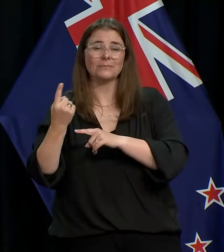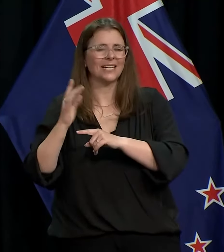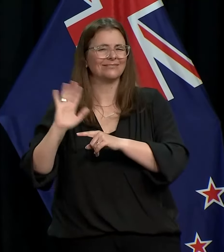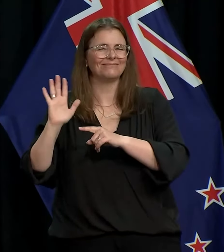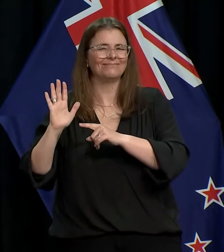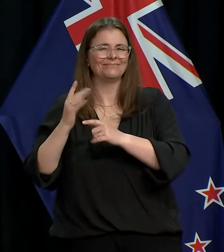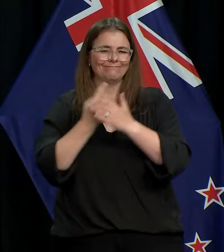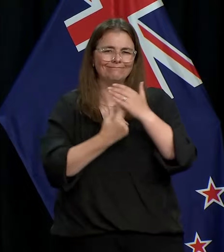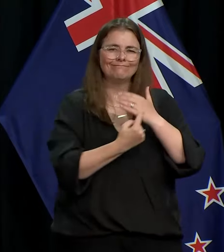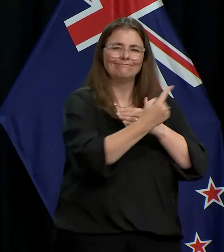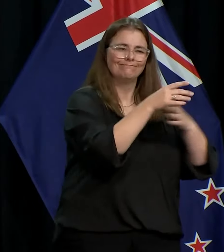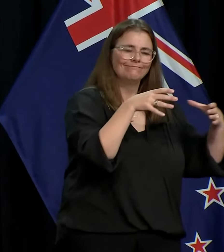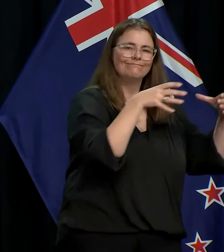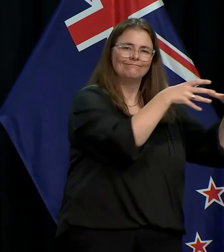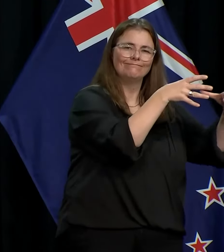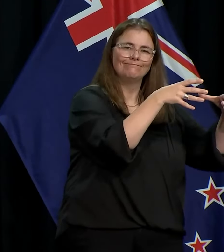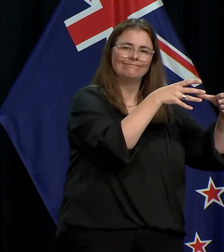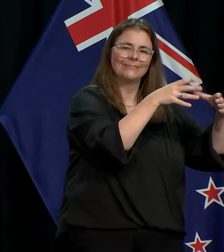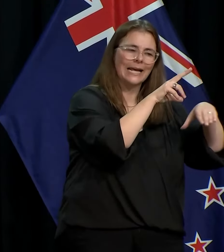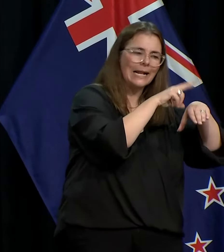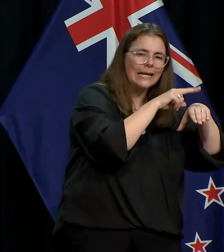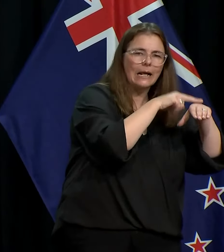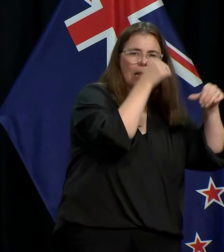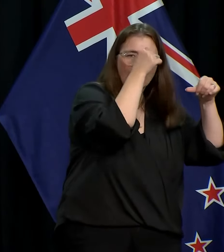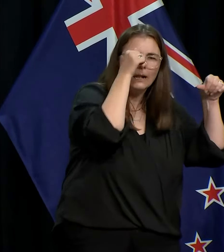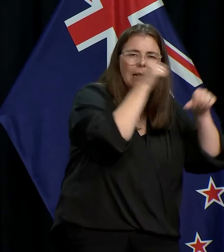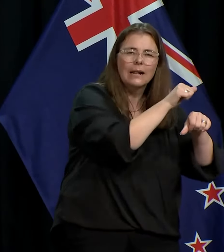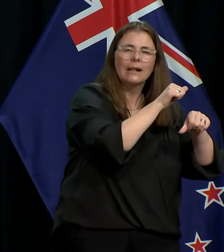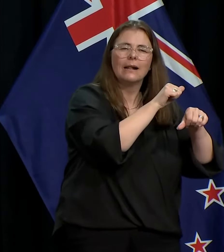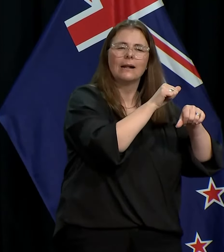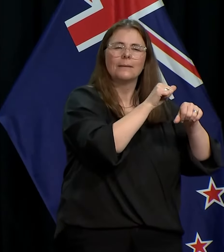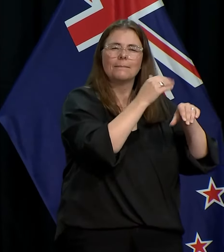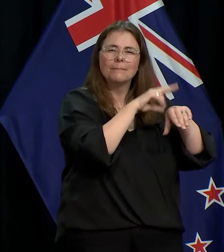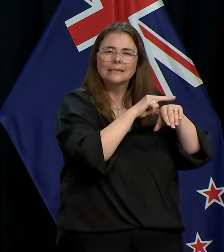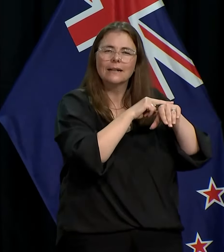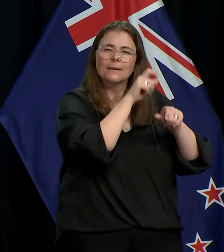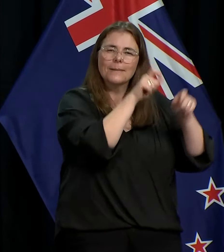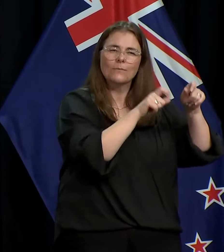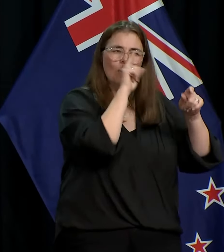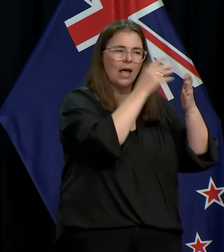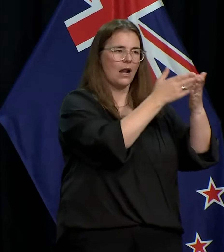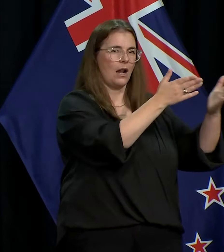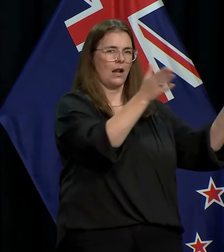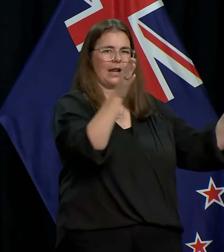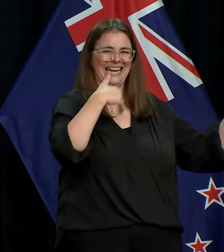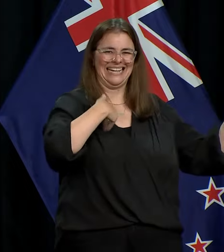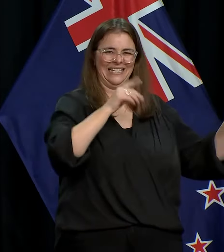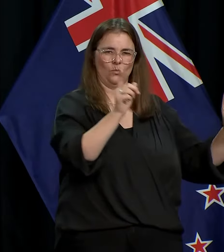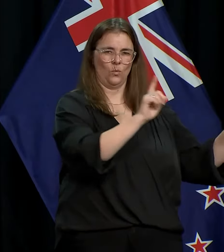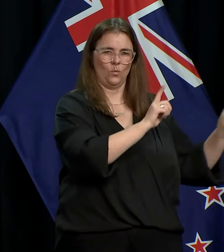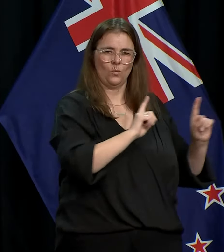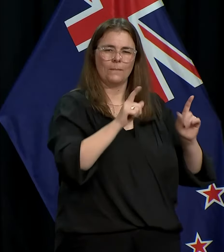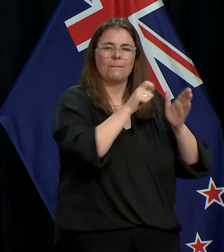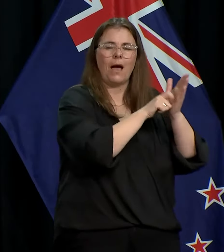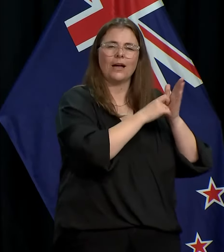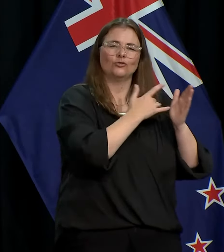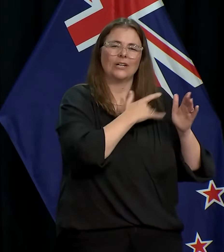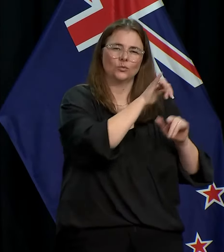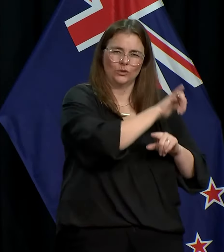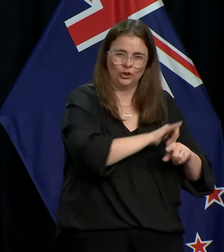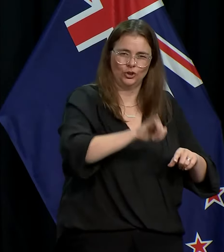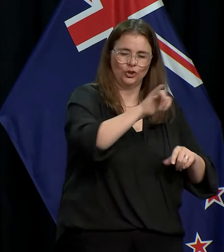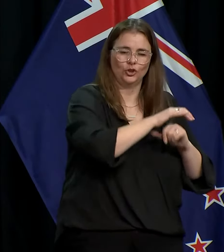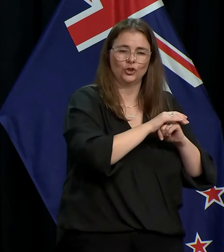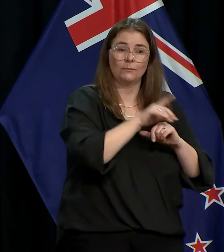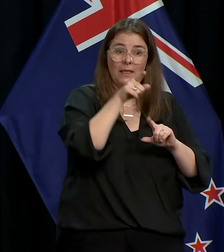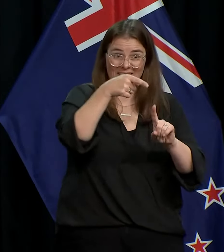made by those that have the clinical experience and that can look across the wide ambit of need that we have in New Zealand. In